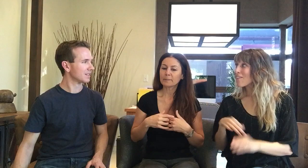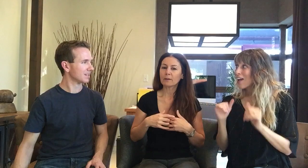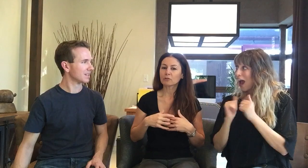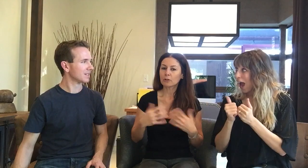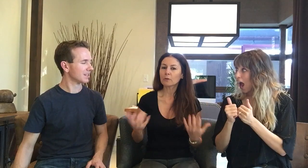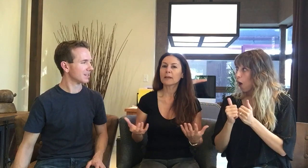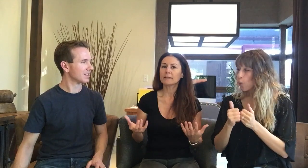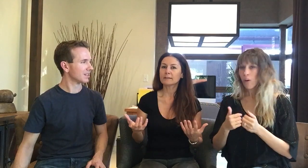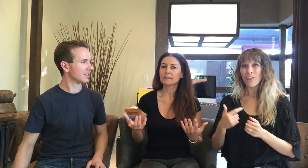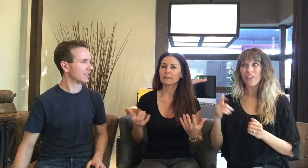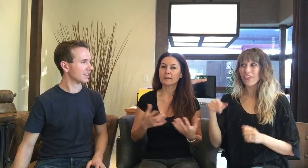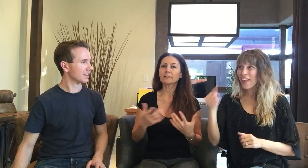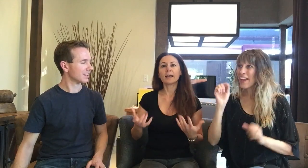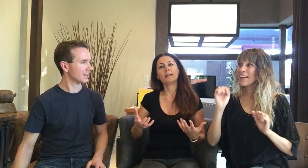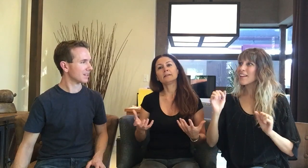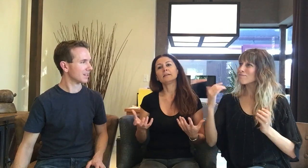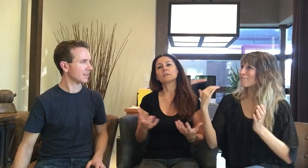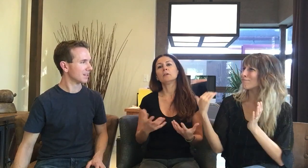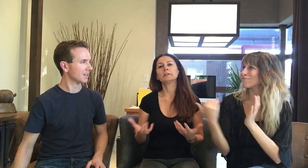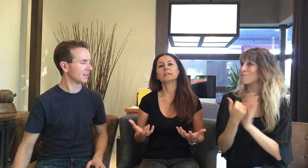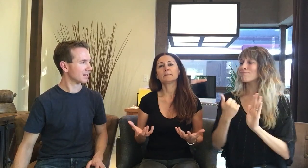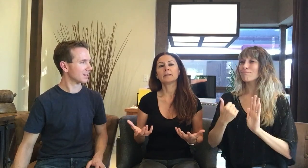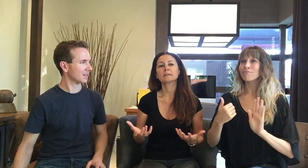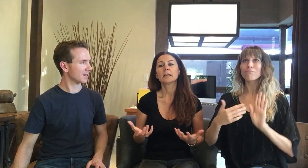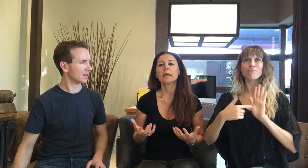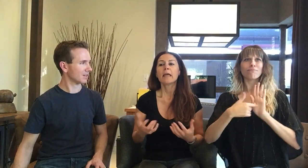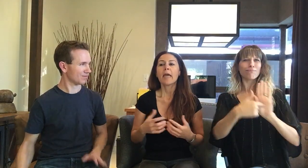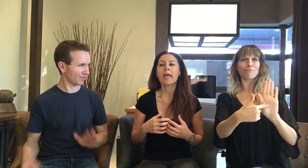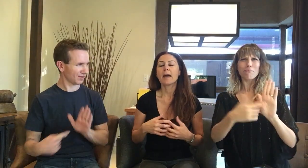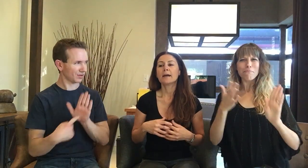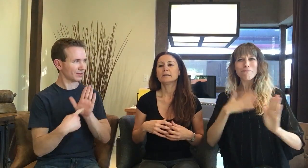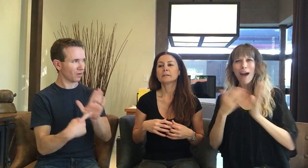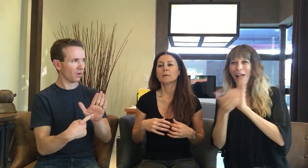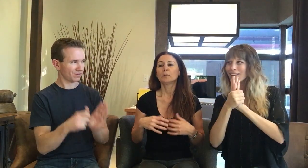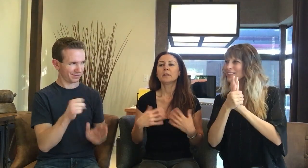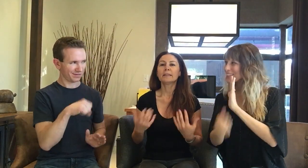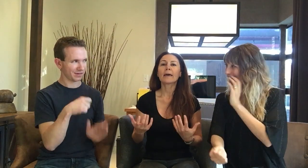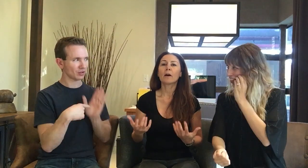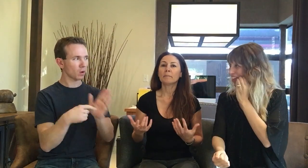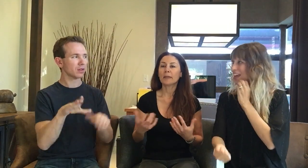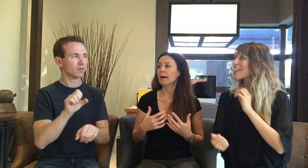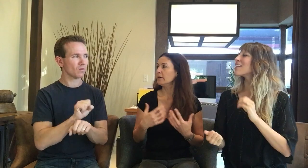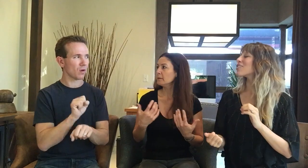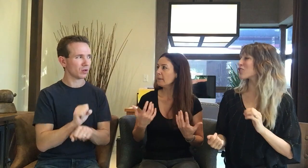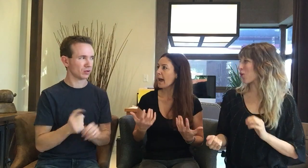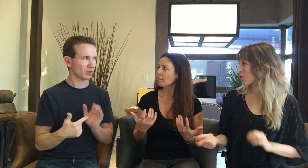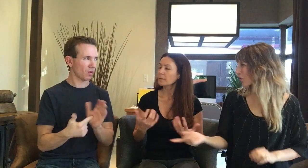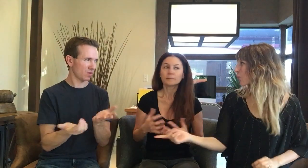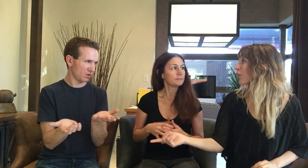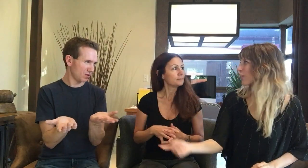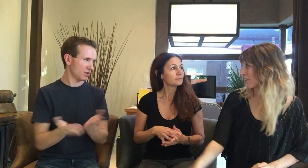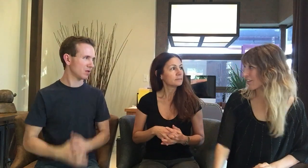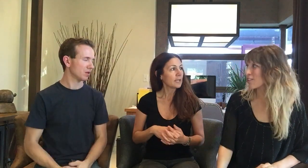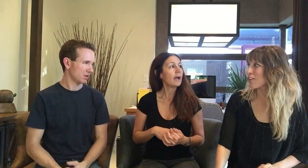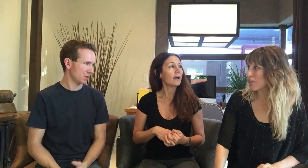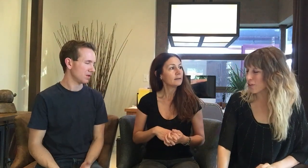about showcasing their talent in the culinary space and putting that on the map. Show their work. Yeah. Show their